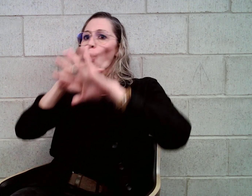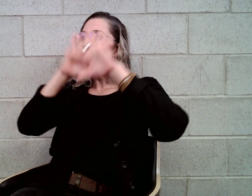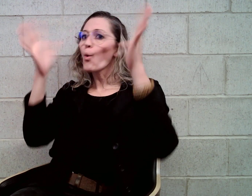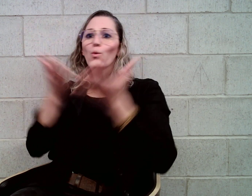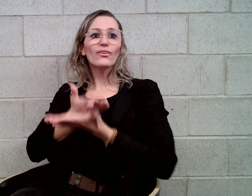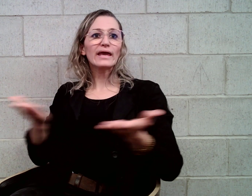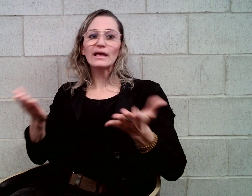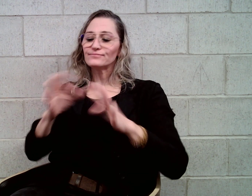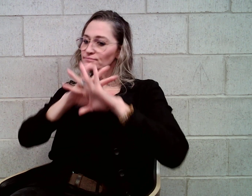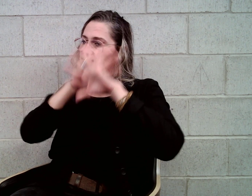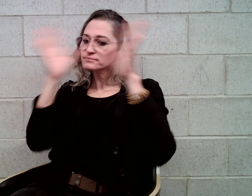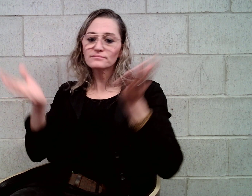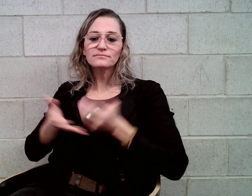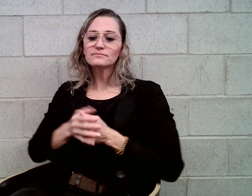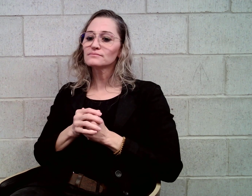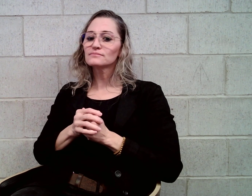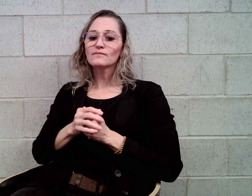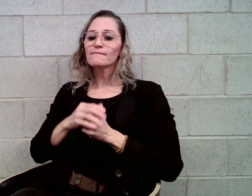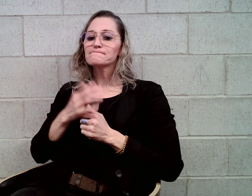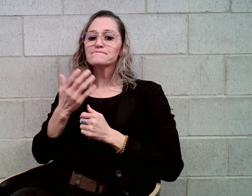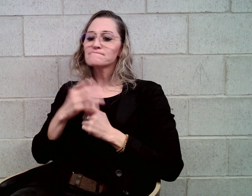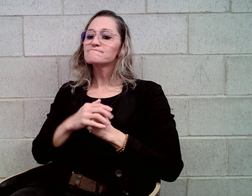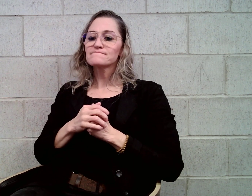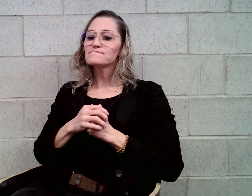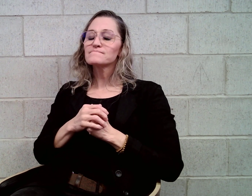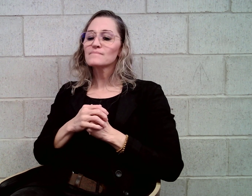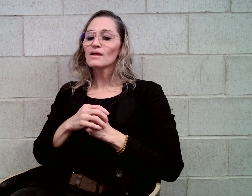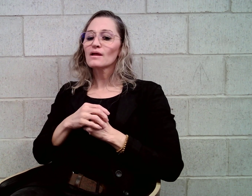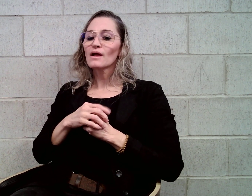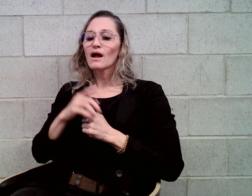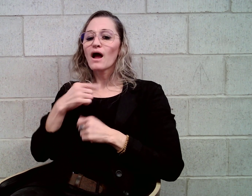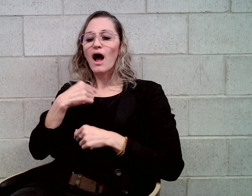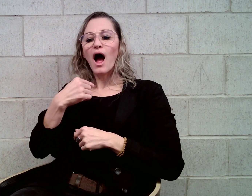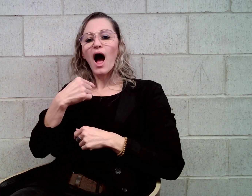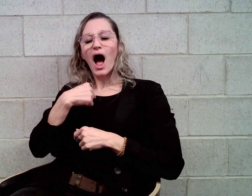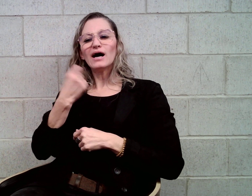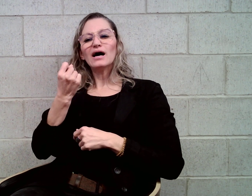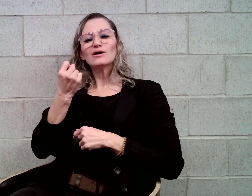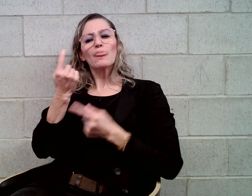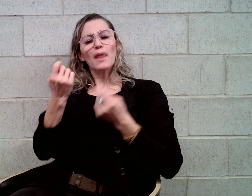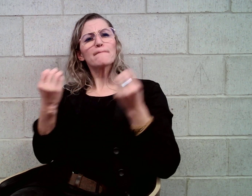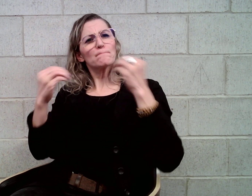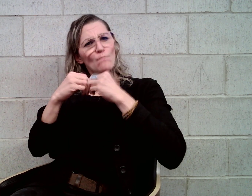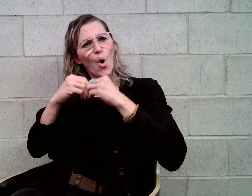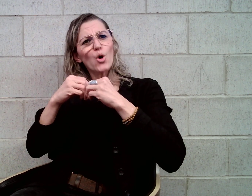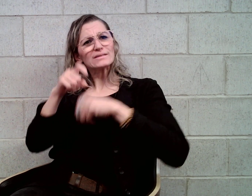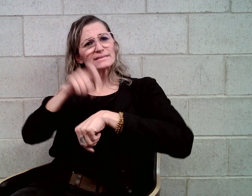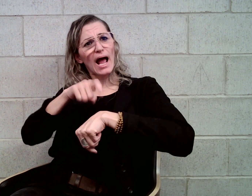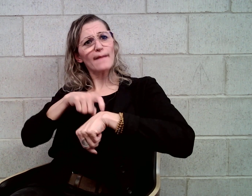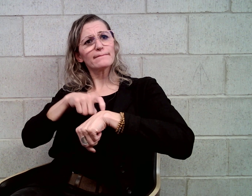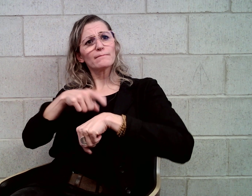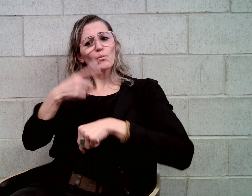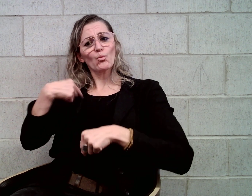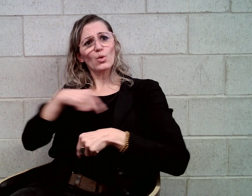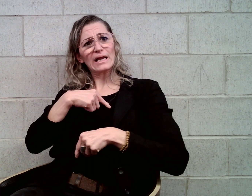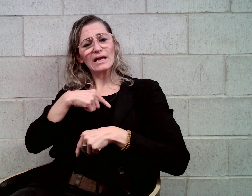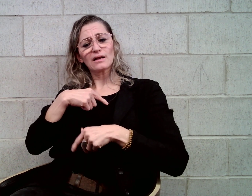how the translation, the way that ASL is there, the whole thing has developed. And the